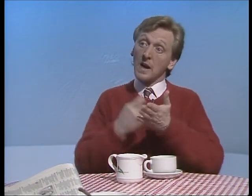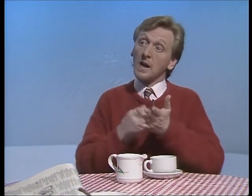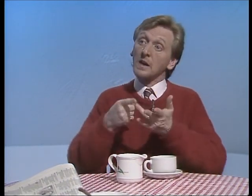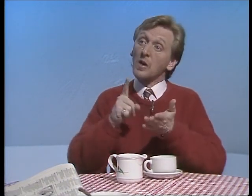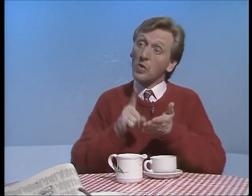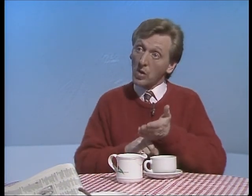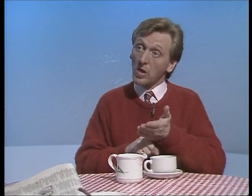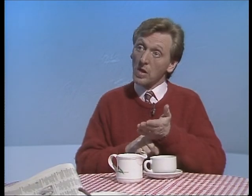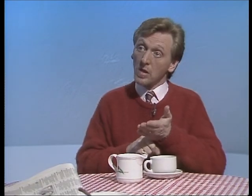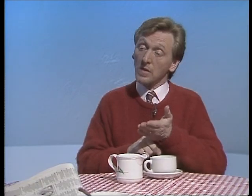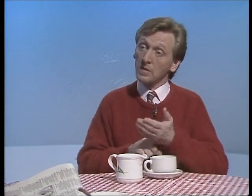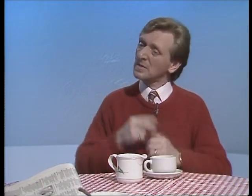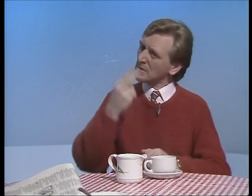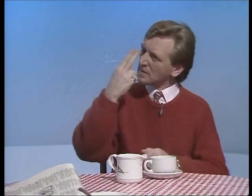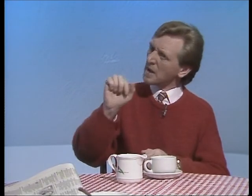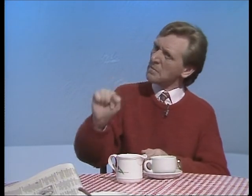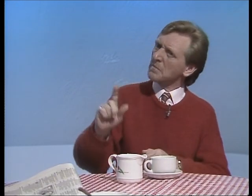Carol. What's your name?